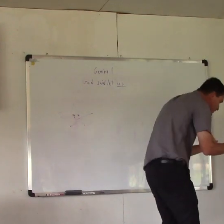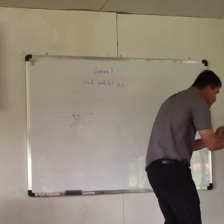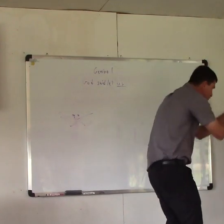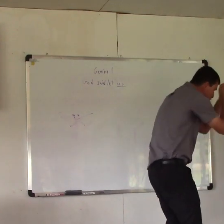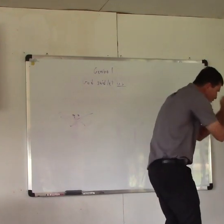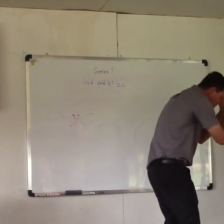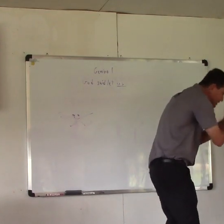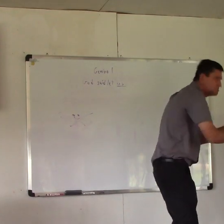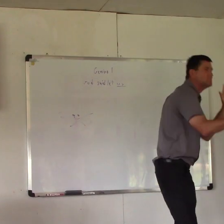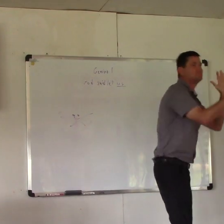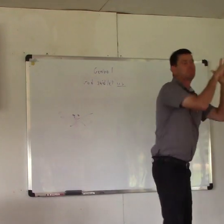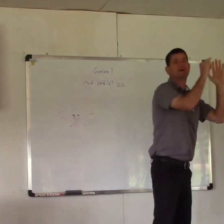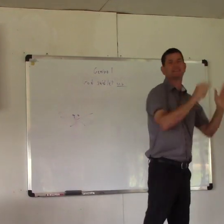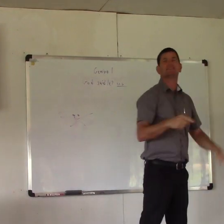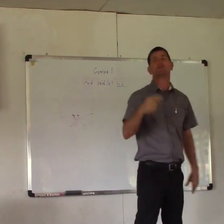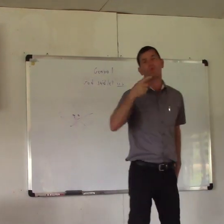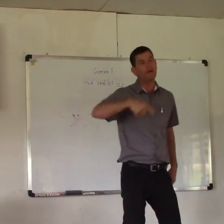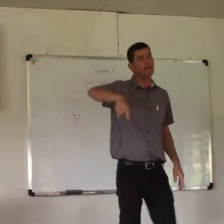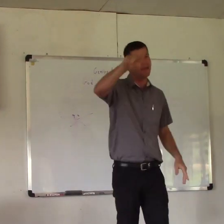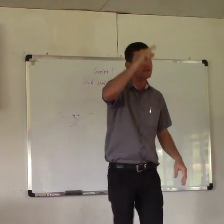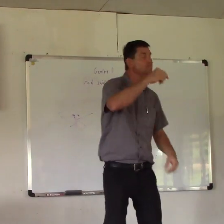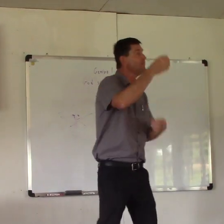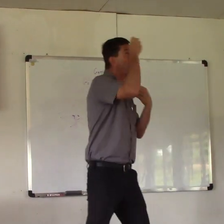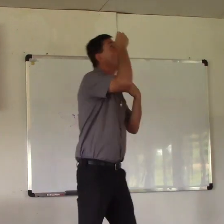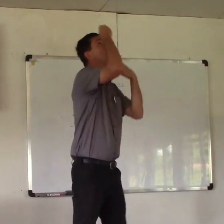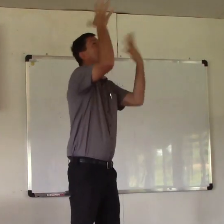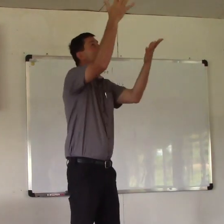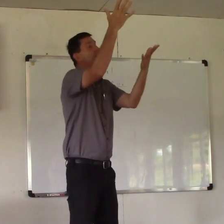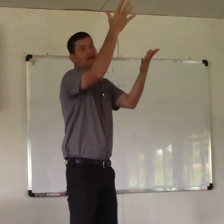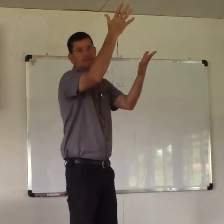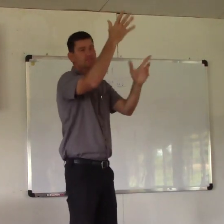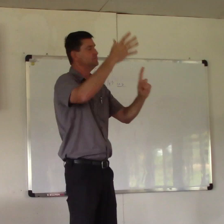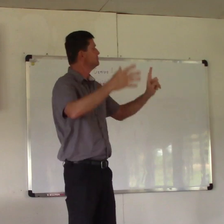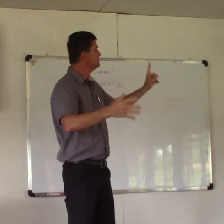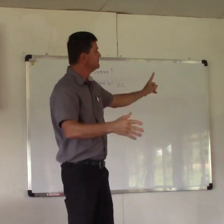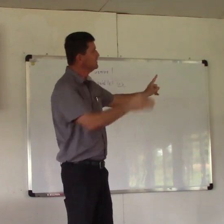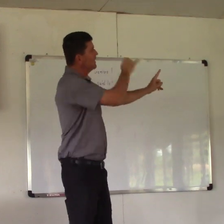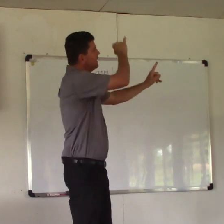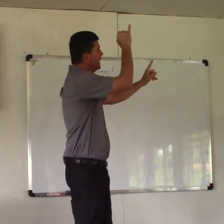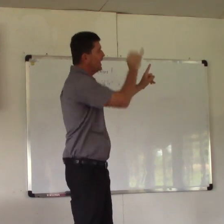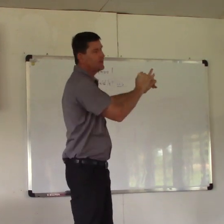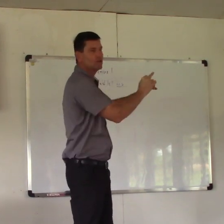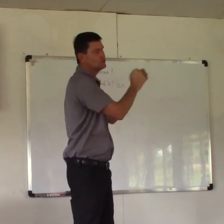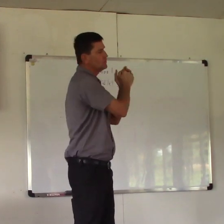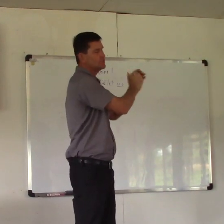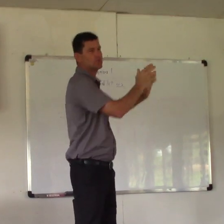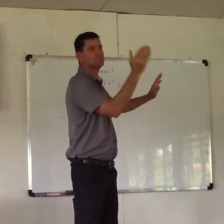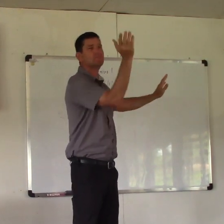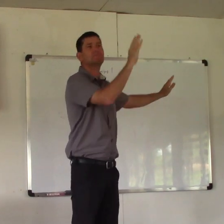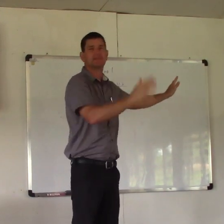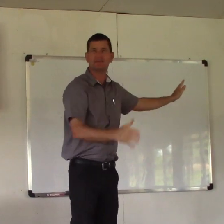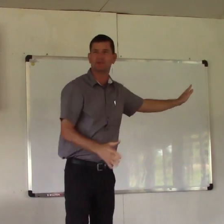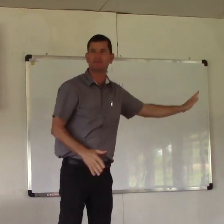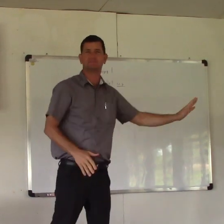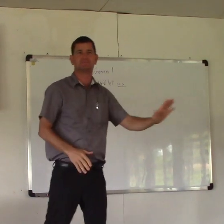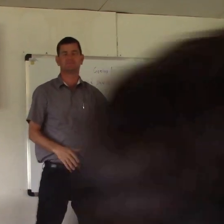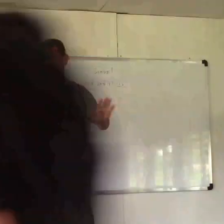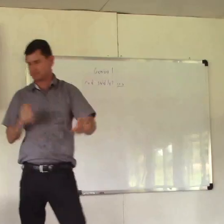Idol worship forbidden. We obey. Idol worship never.